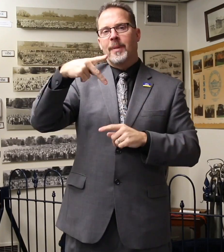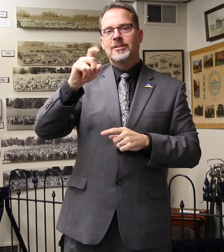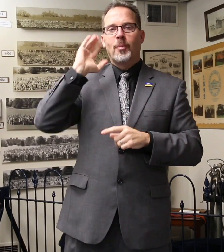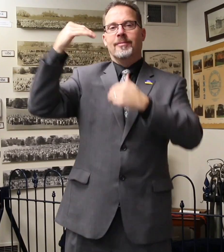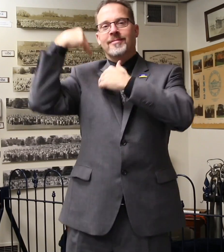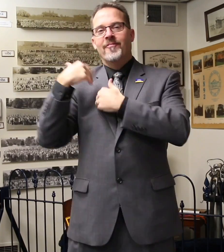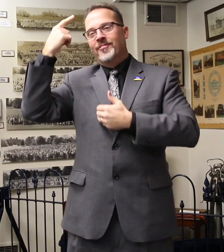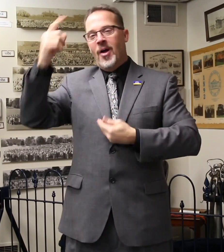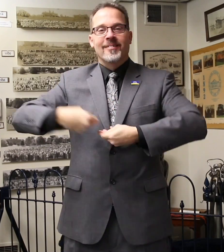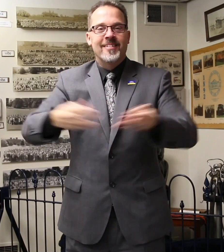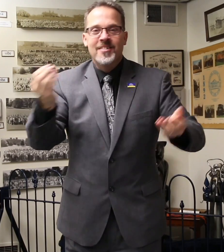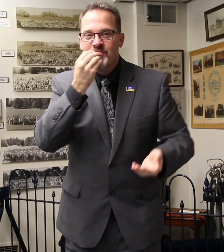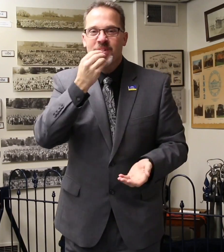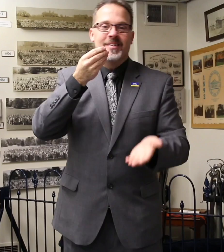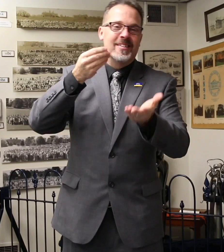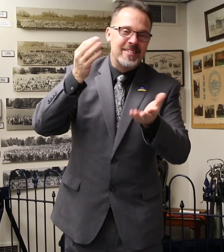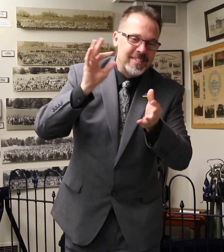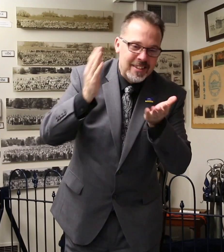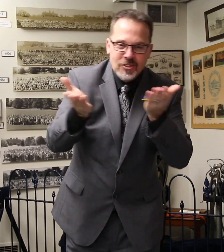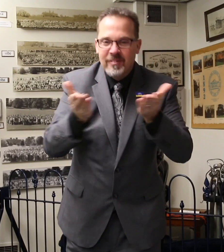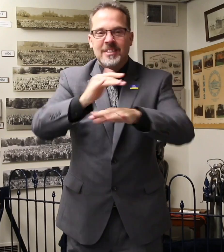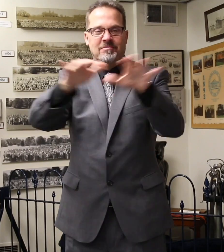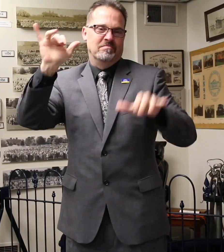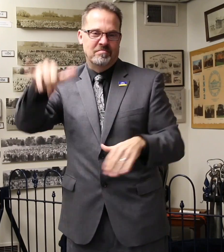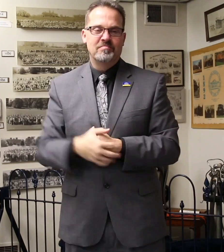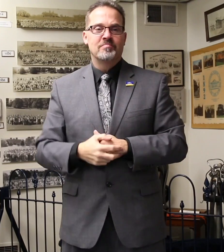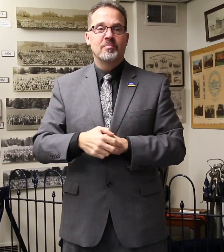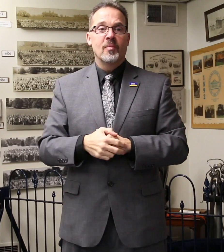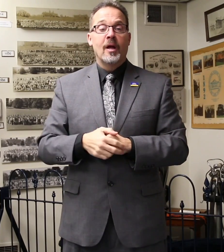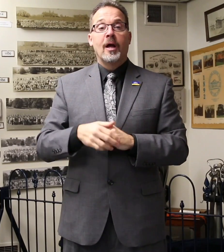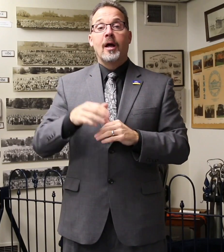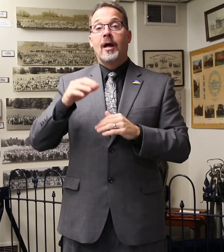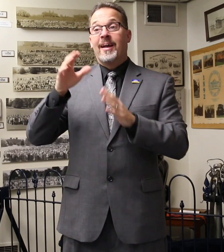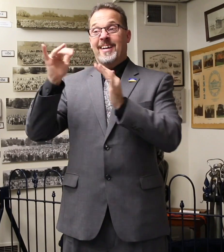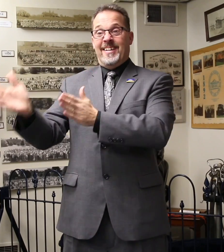same school every month, but the hosting school takes care of providing the lunch for everyone else in attendance.